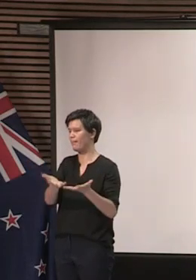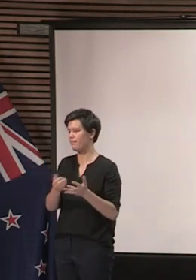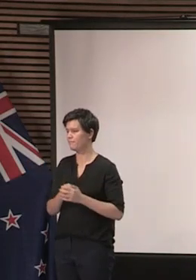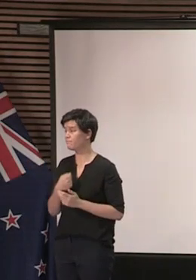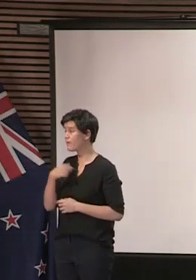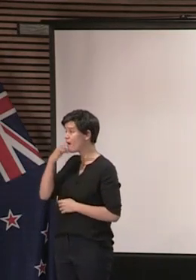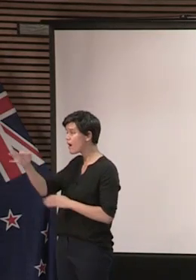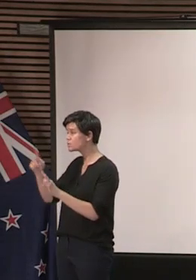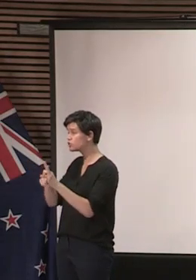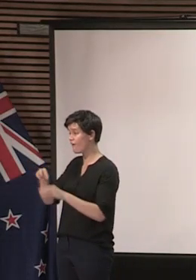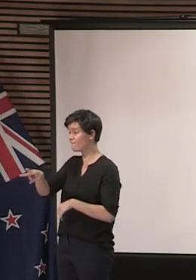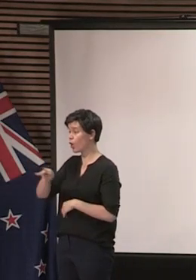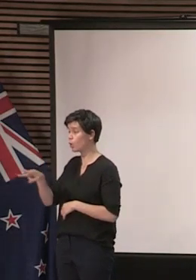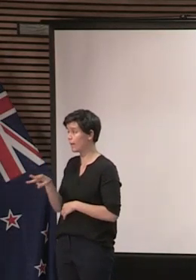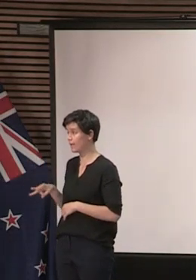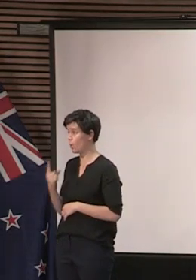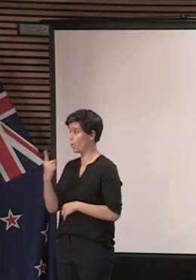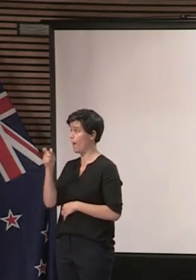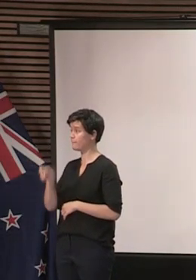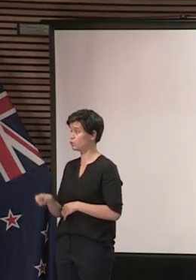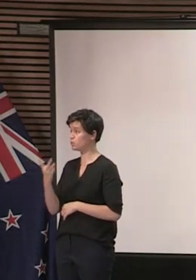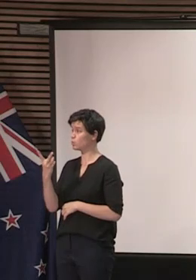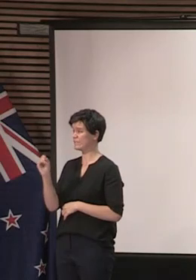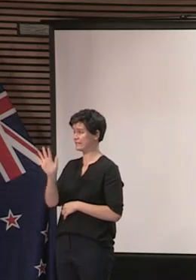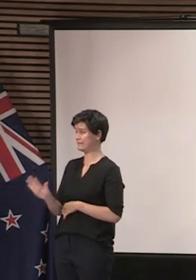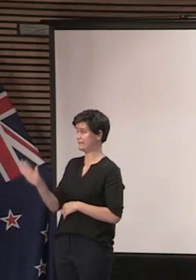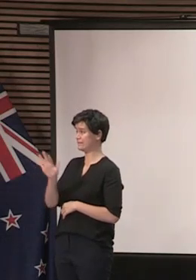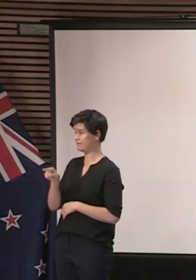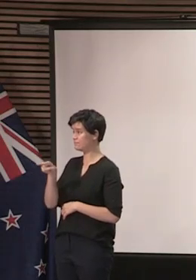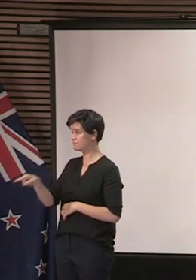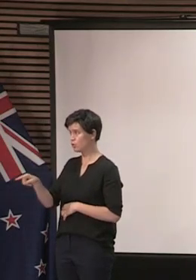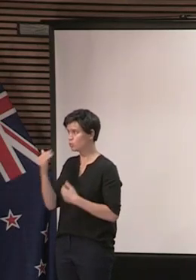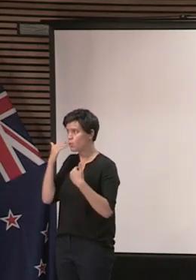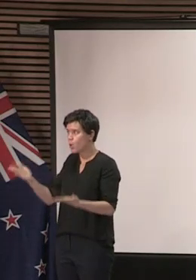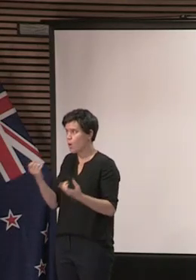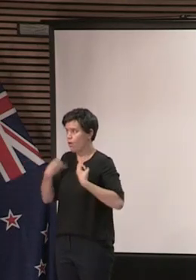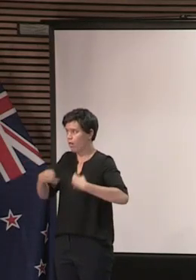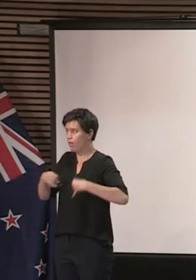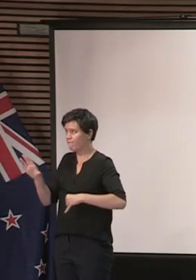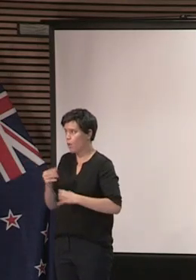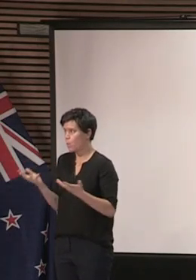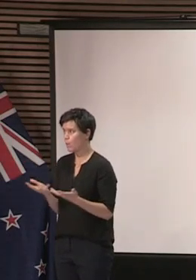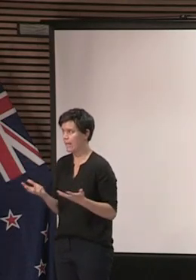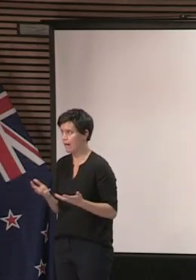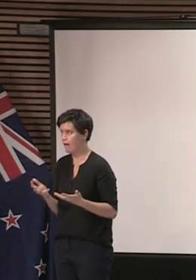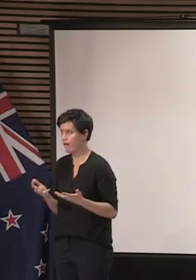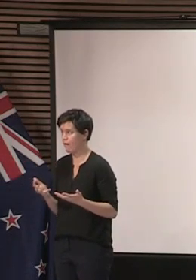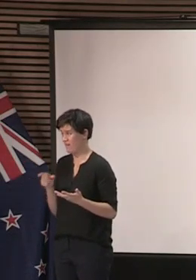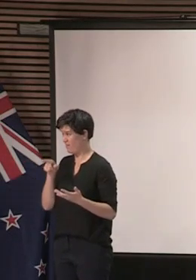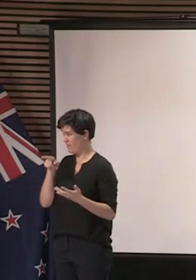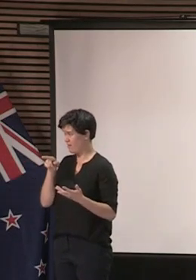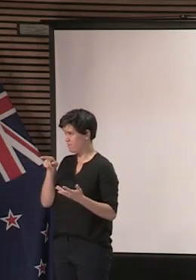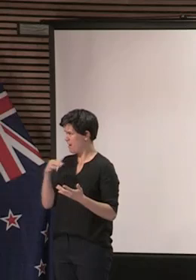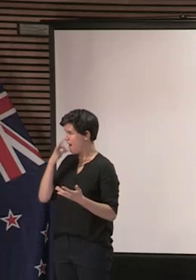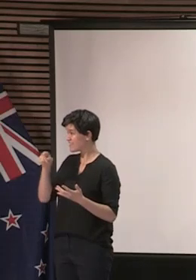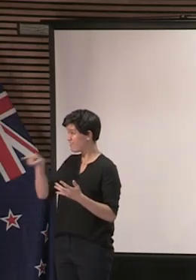of a person in their 20s with no known links to the region's other 7 cases? And will instances like that play into your decision making